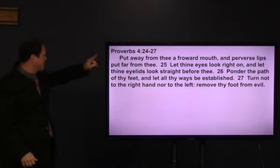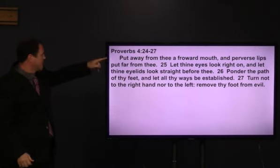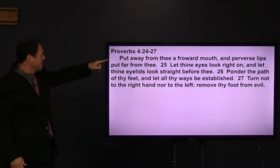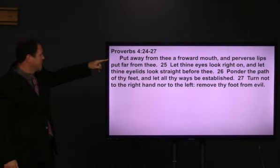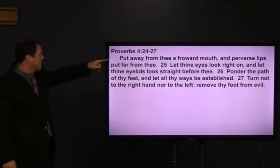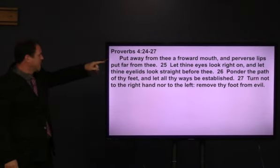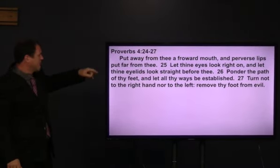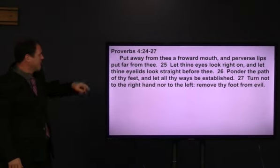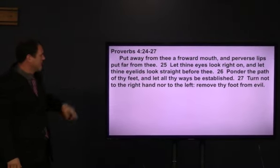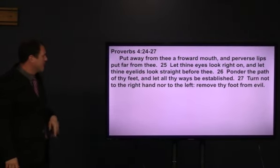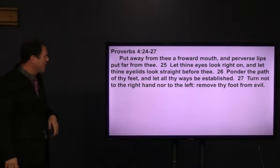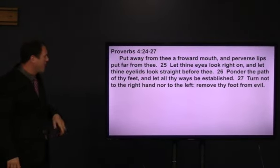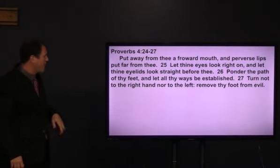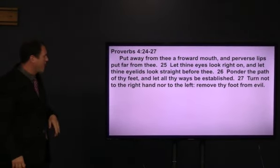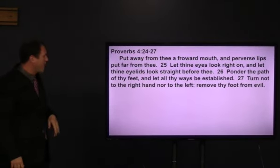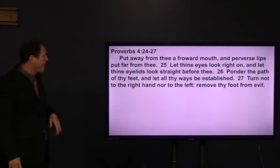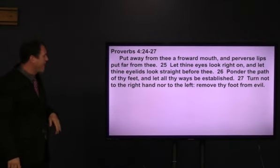Okay. Finally,